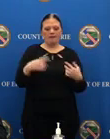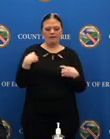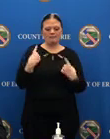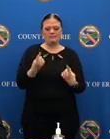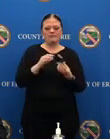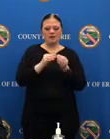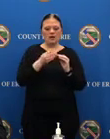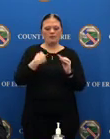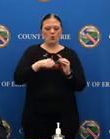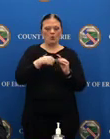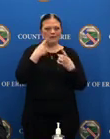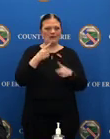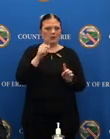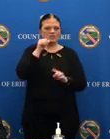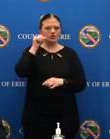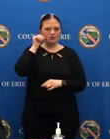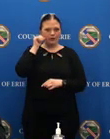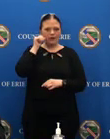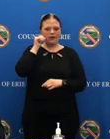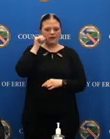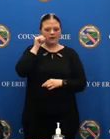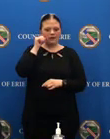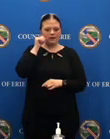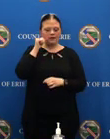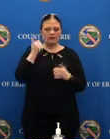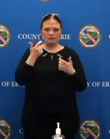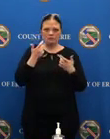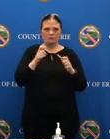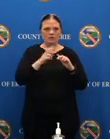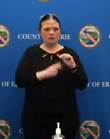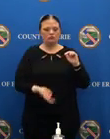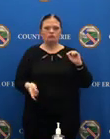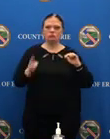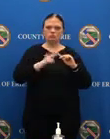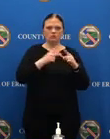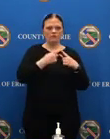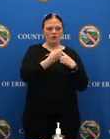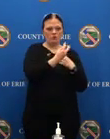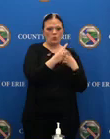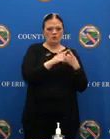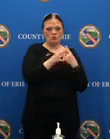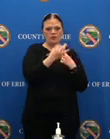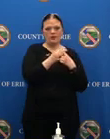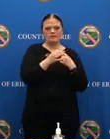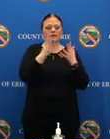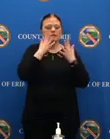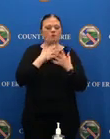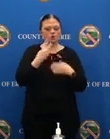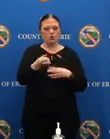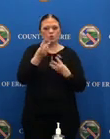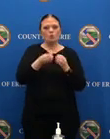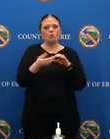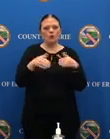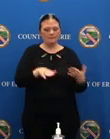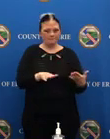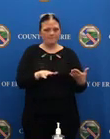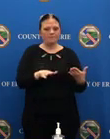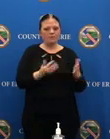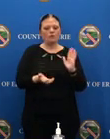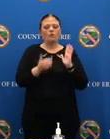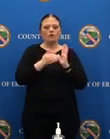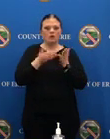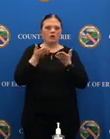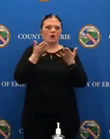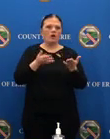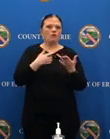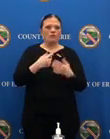number that we announced yesterday. We had a big jump yesterday from 12 to 19, and unfortunately another 2 have died. So once again, I